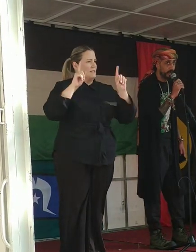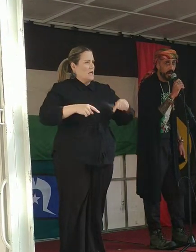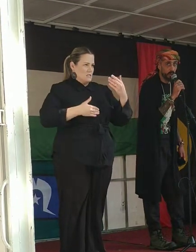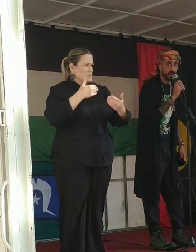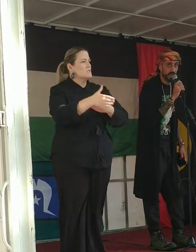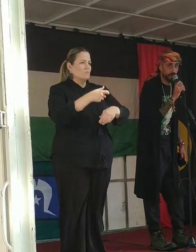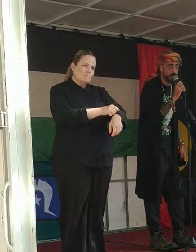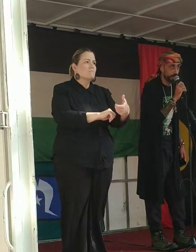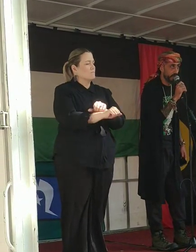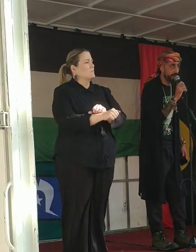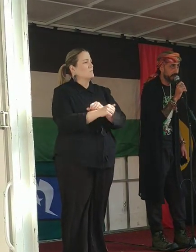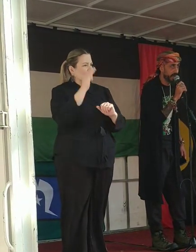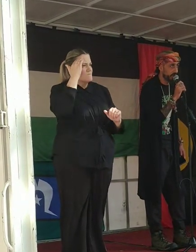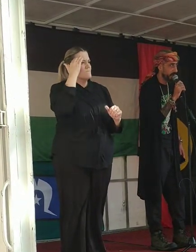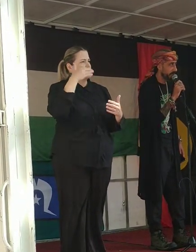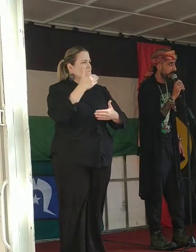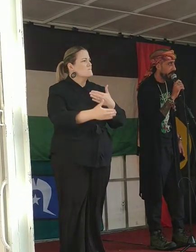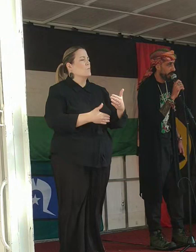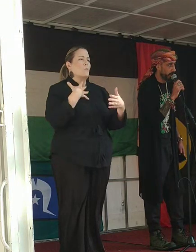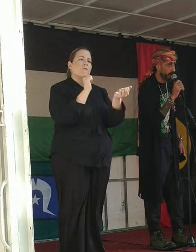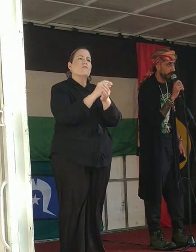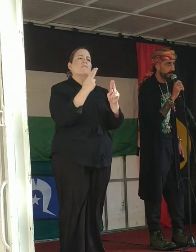going. And we will get the freedom for every nation.